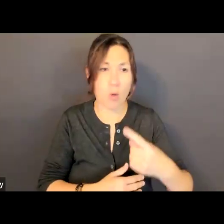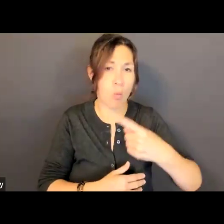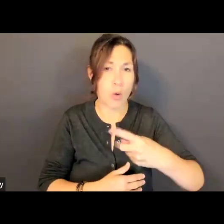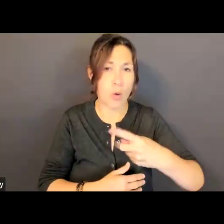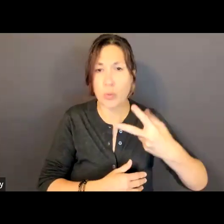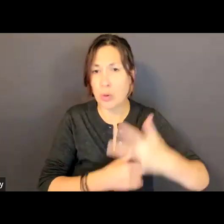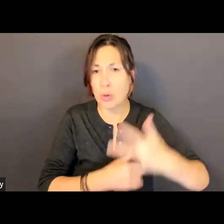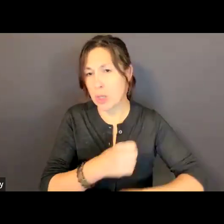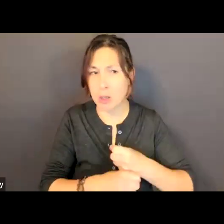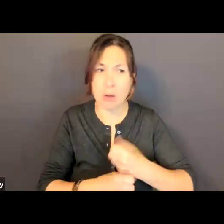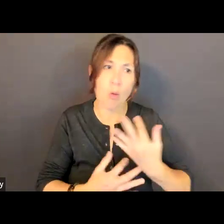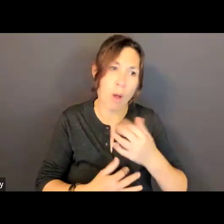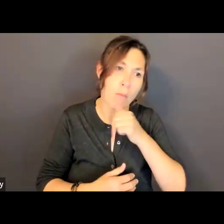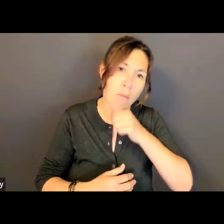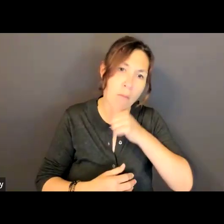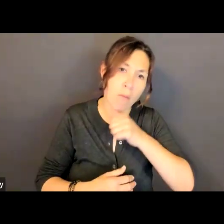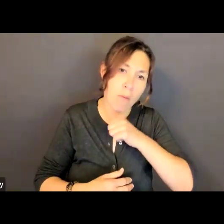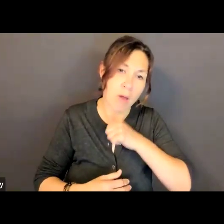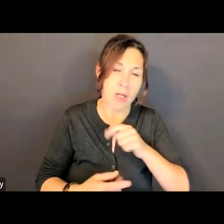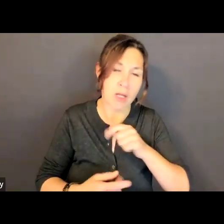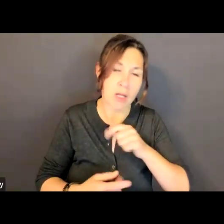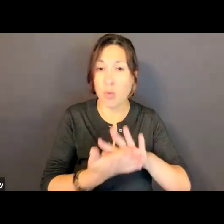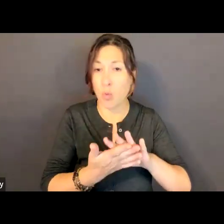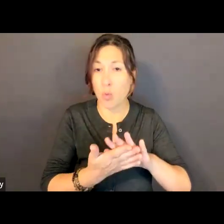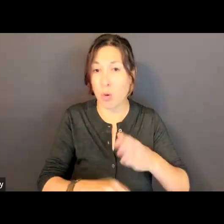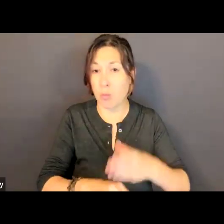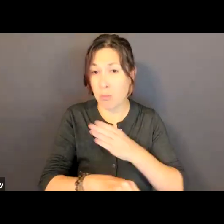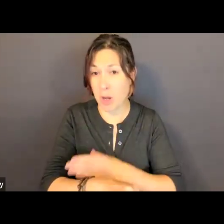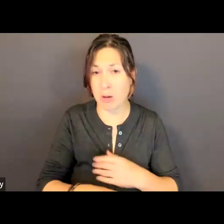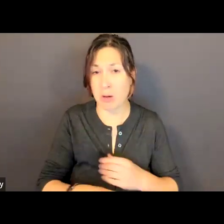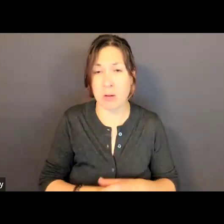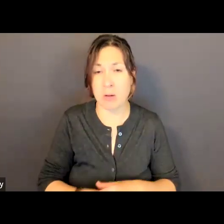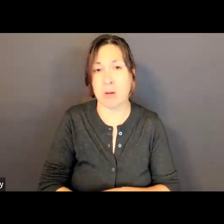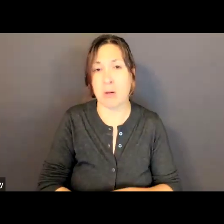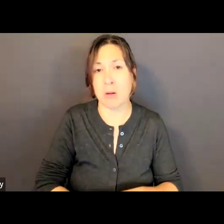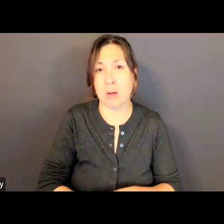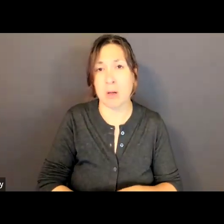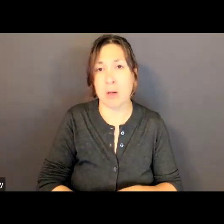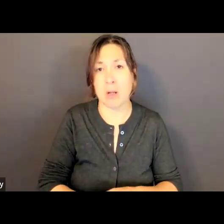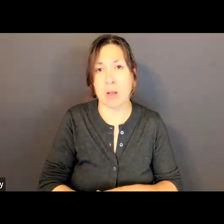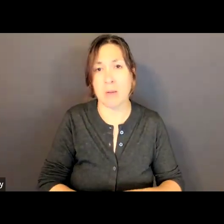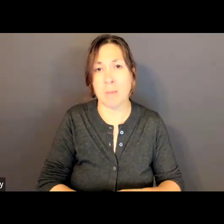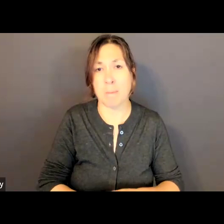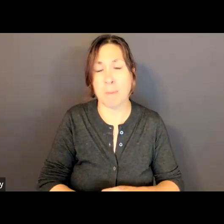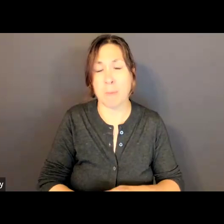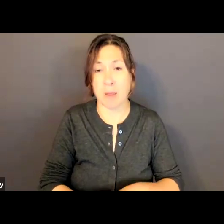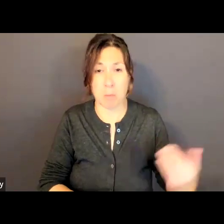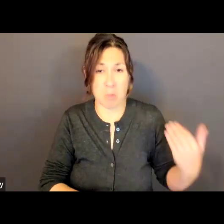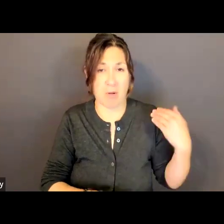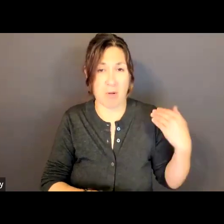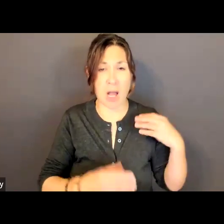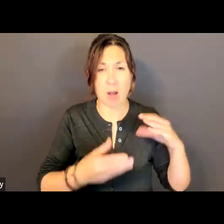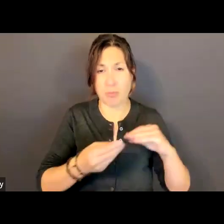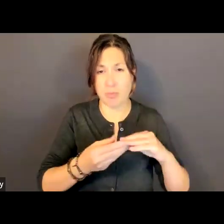years. And when I mentioned earlier, the superintendent is really pushing us to